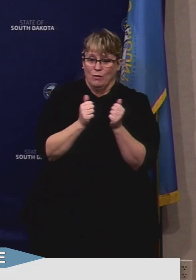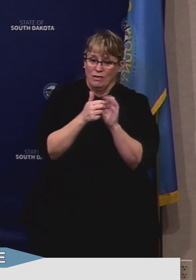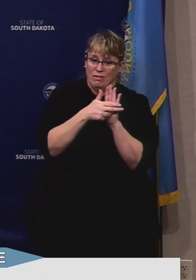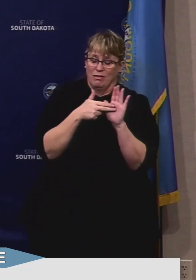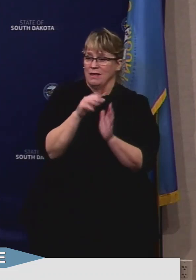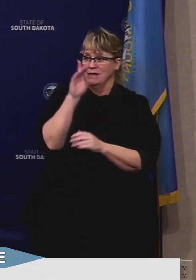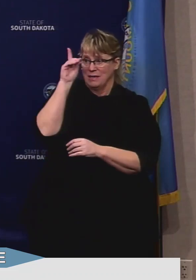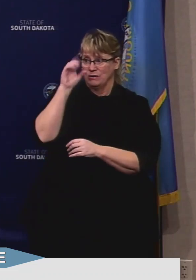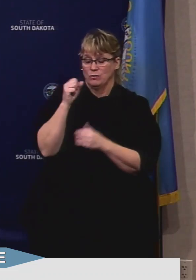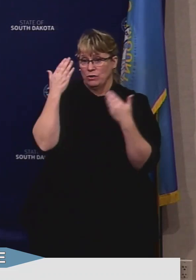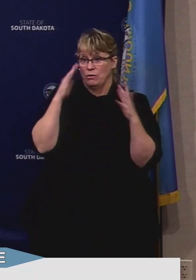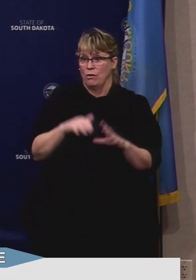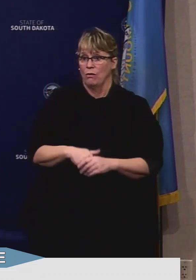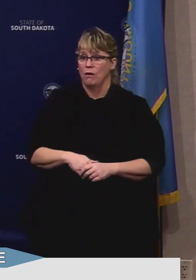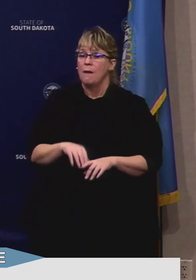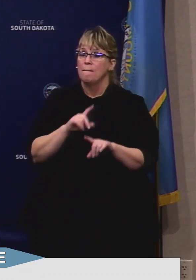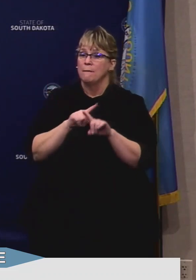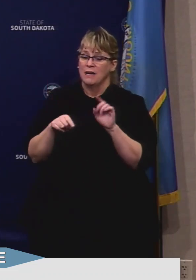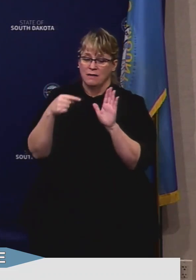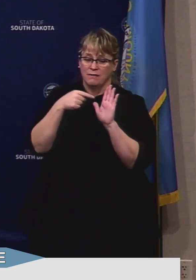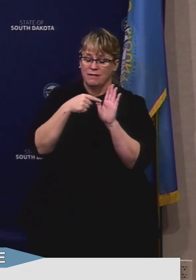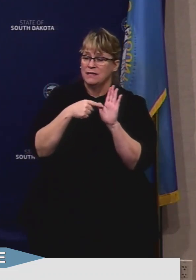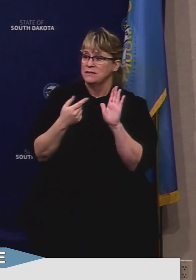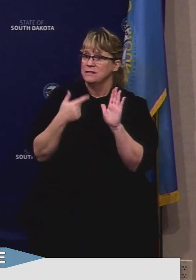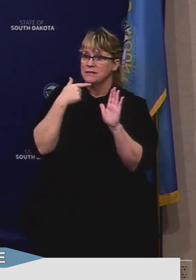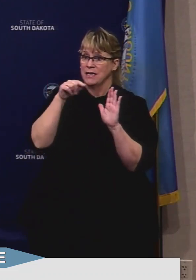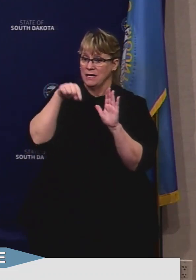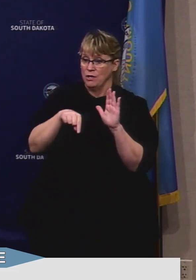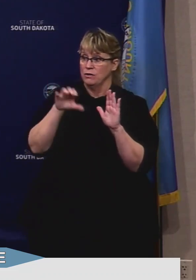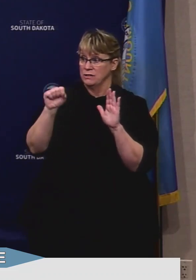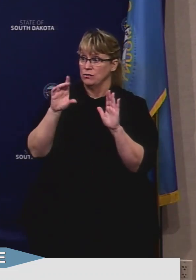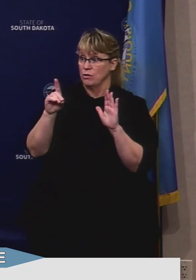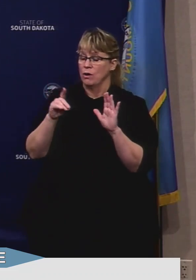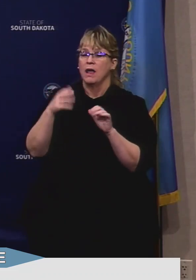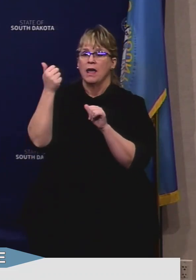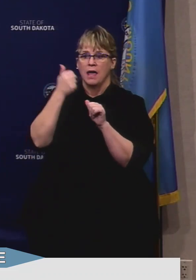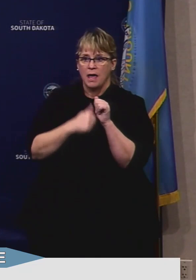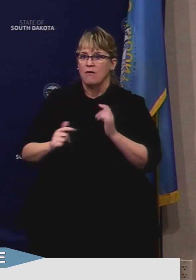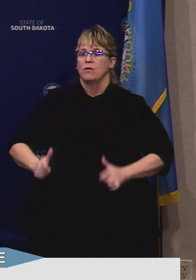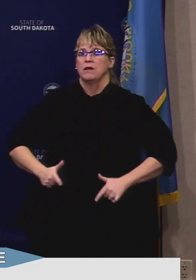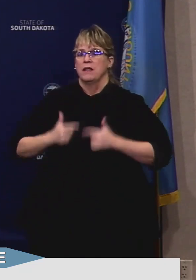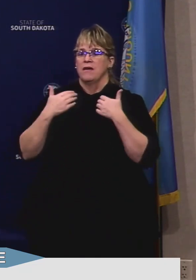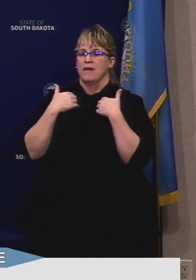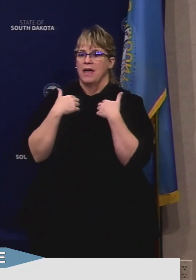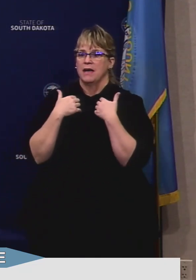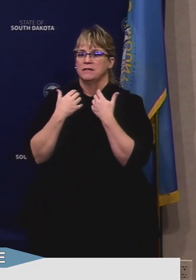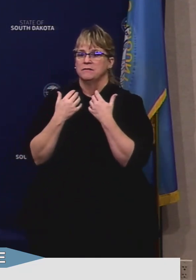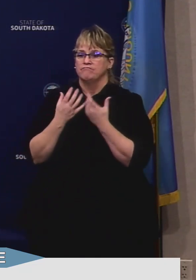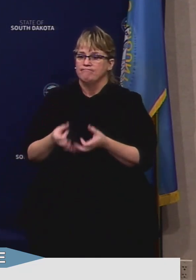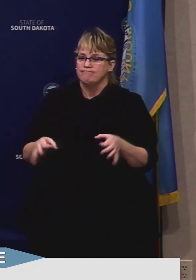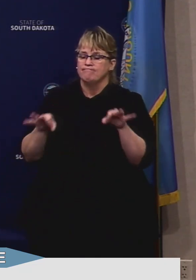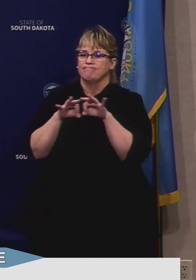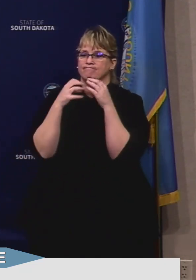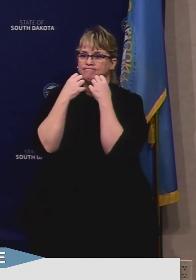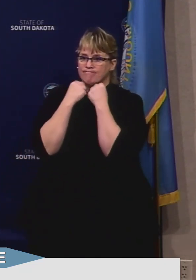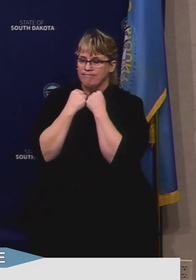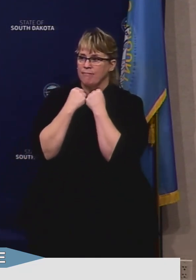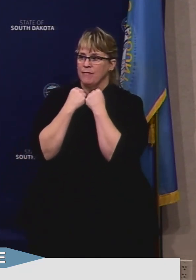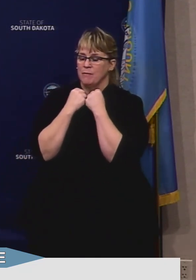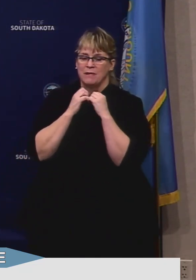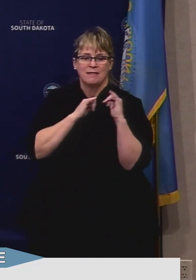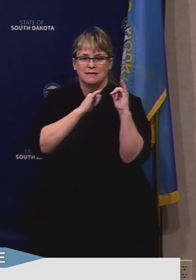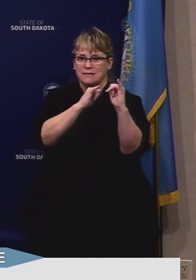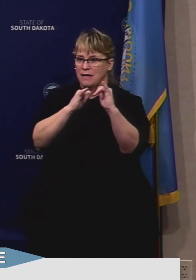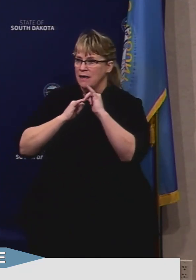Down syndrome. But what this is saying is here in South Dakota, every single life has value, and every single life will be valued the